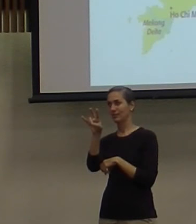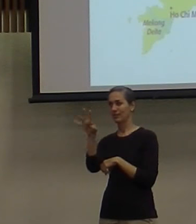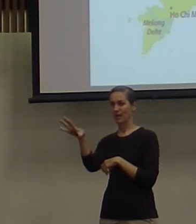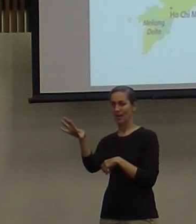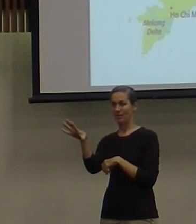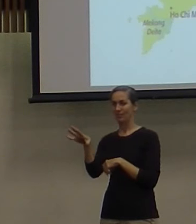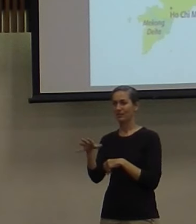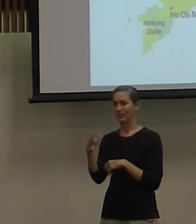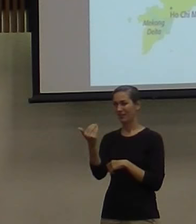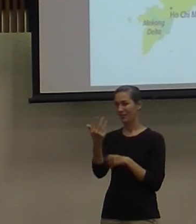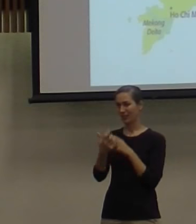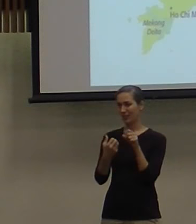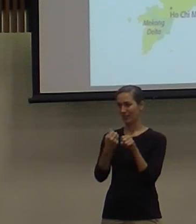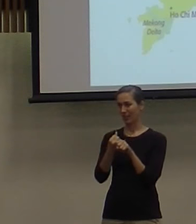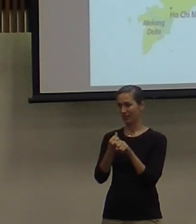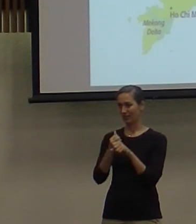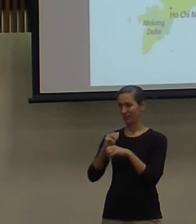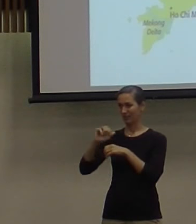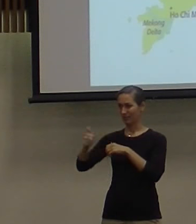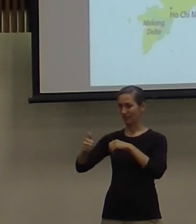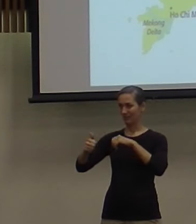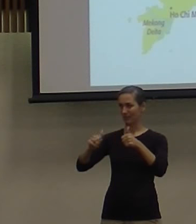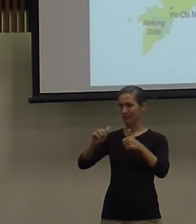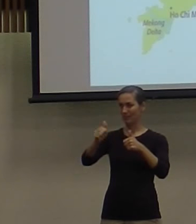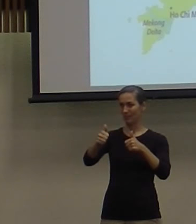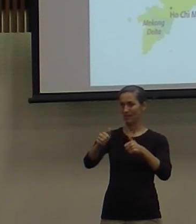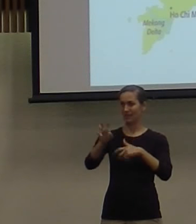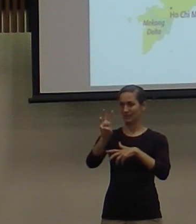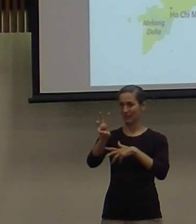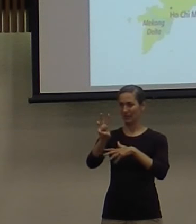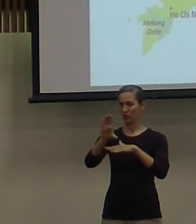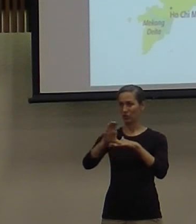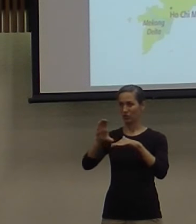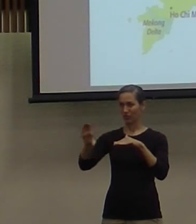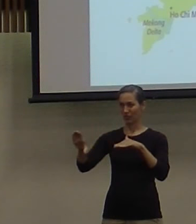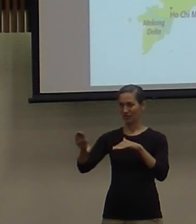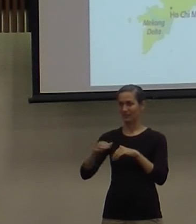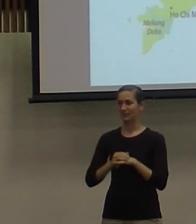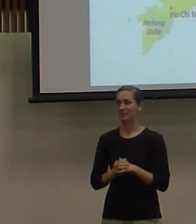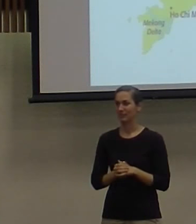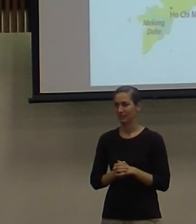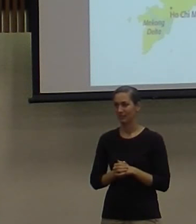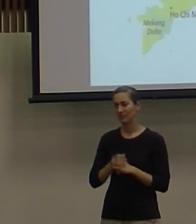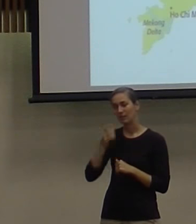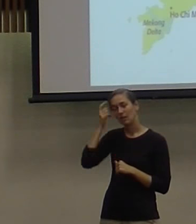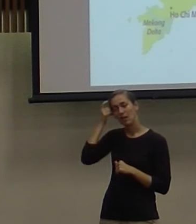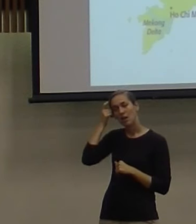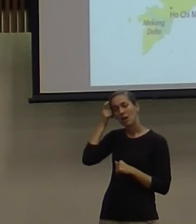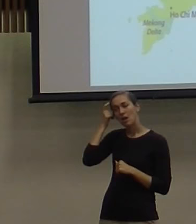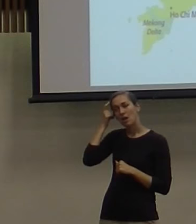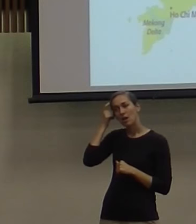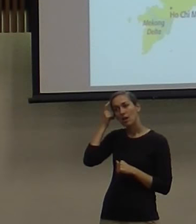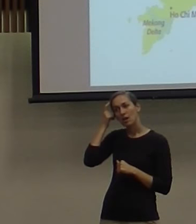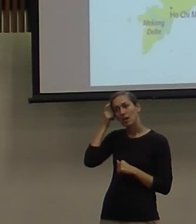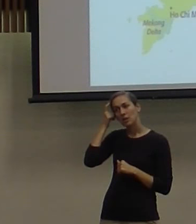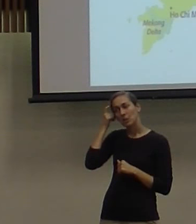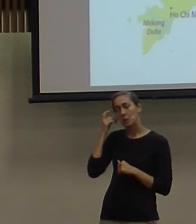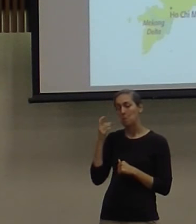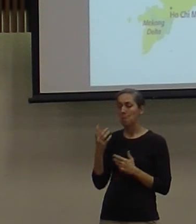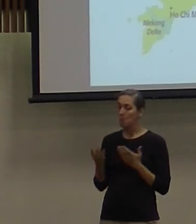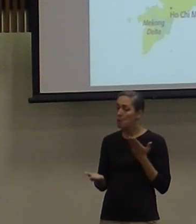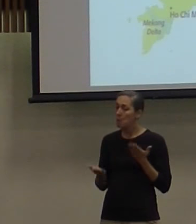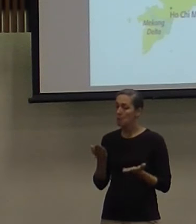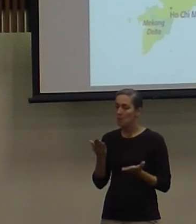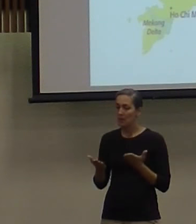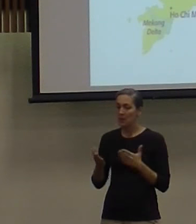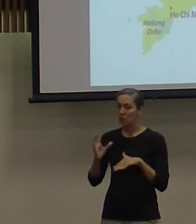than 6 churches of Christ that are called to my father memory. And most likely that the